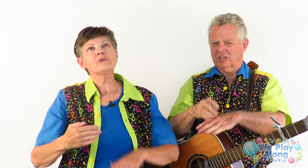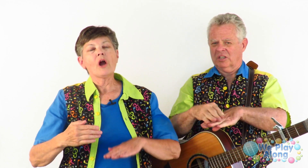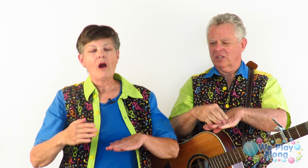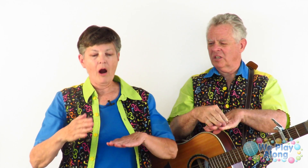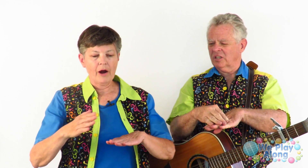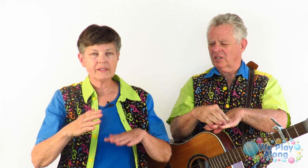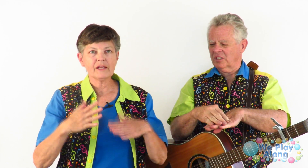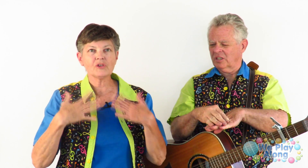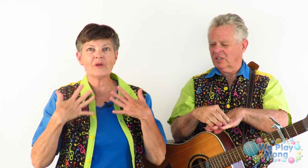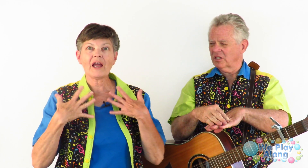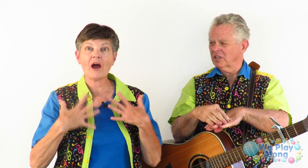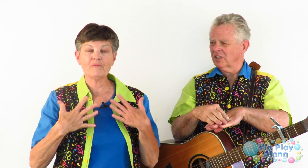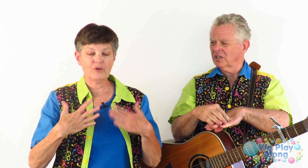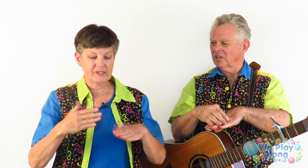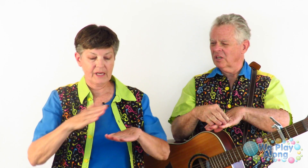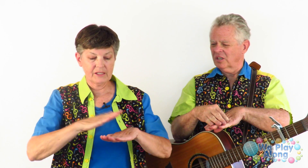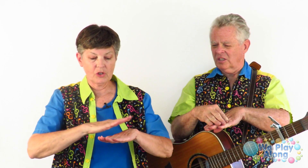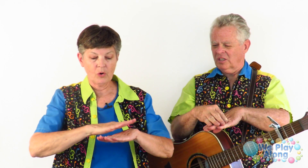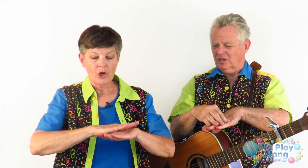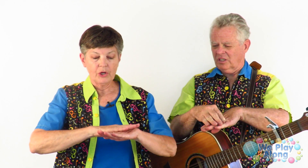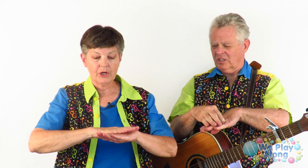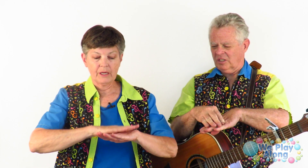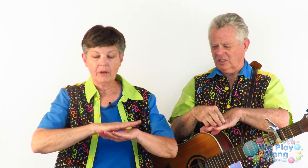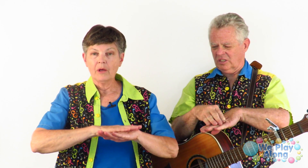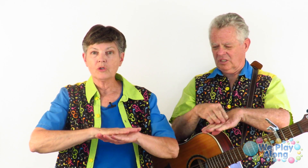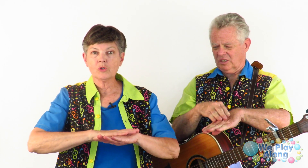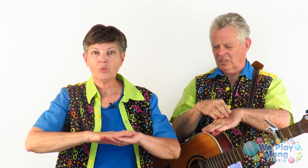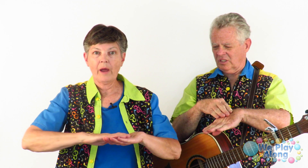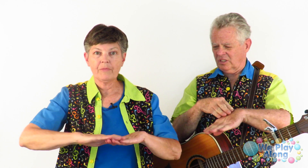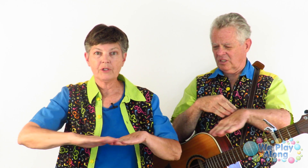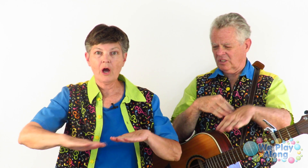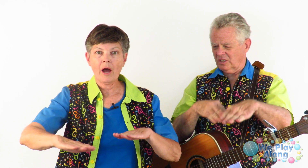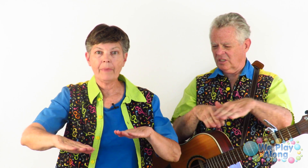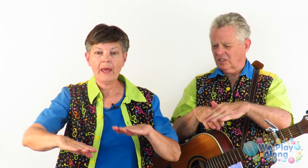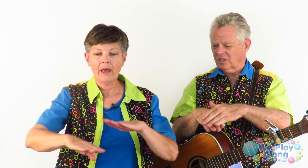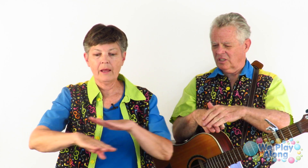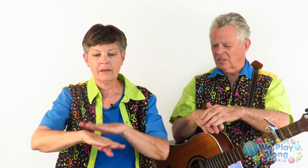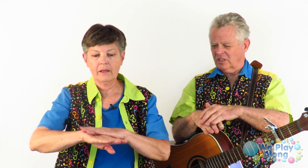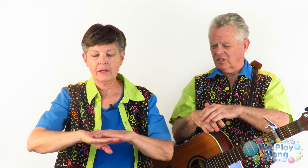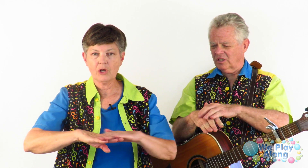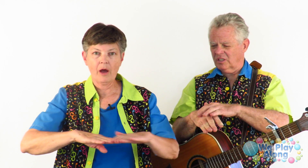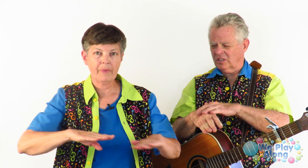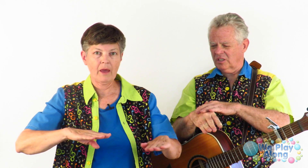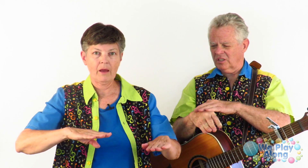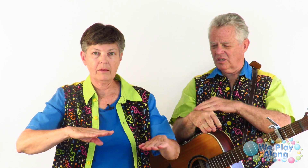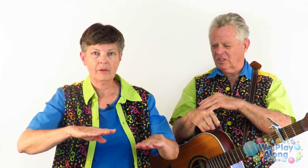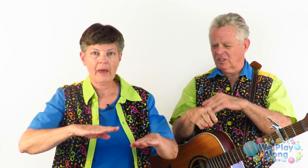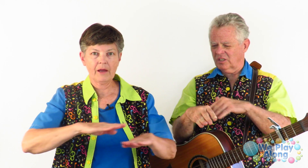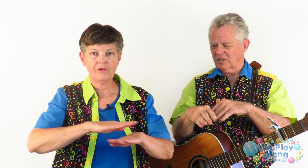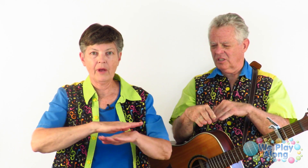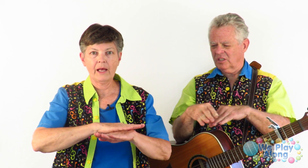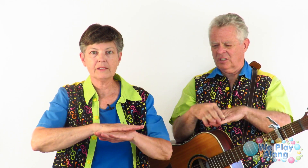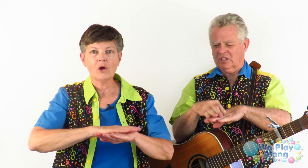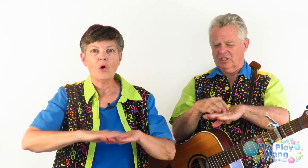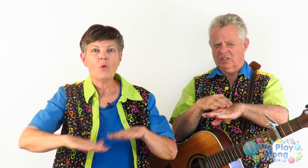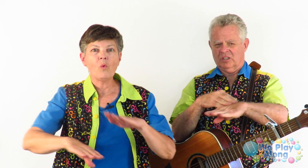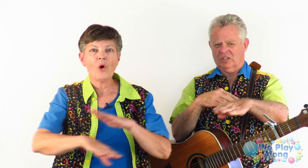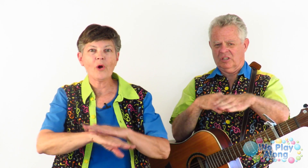our hearts. And so it comforts us. So you're going to swipe the top hand in the top hand, the back of your hands.